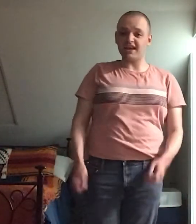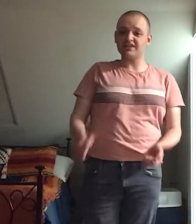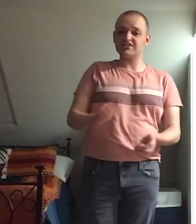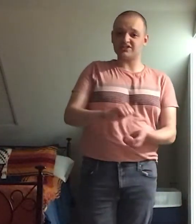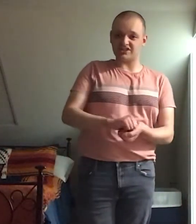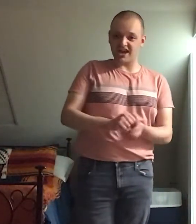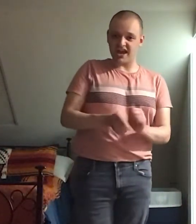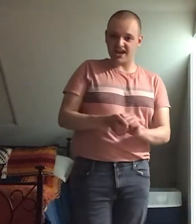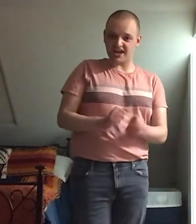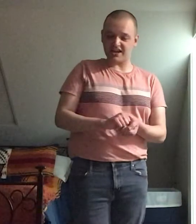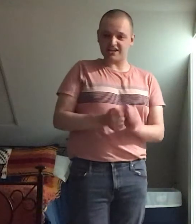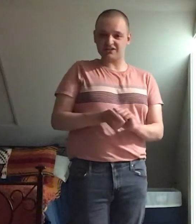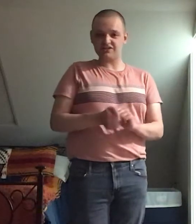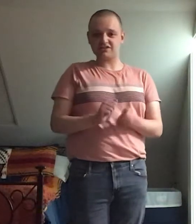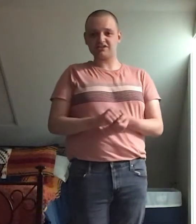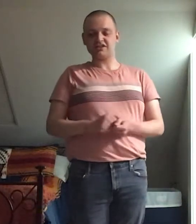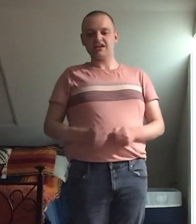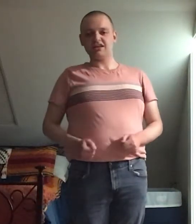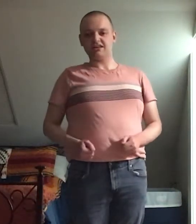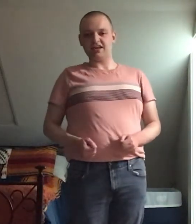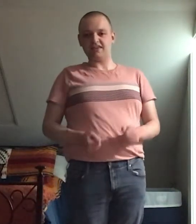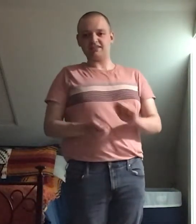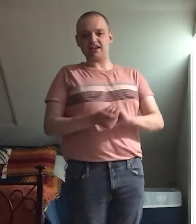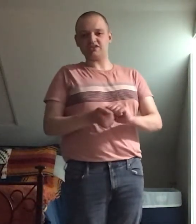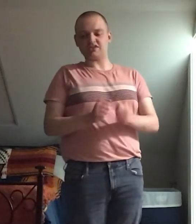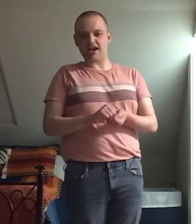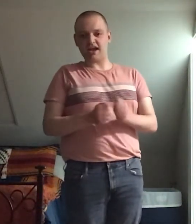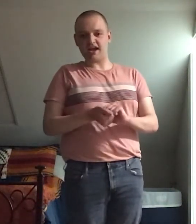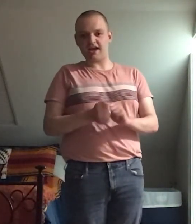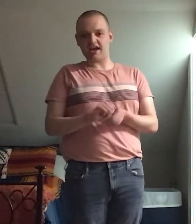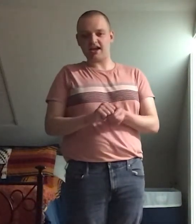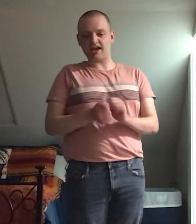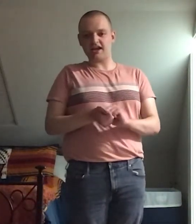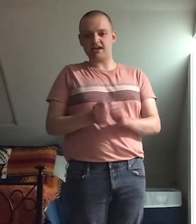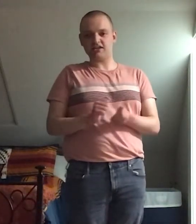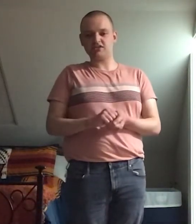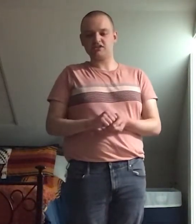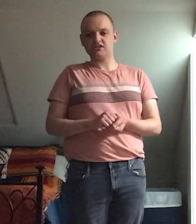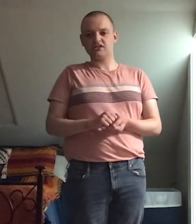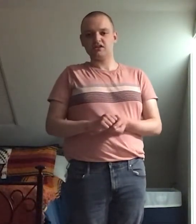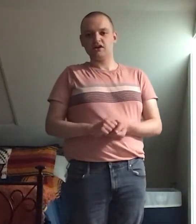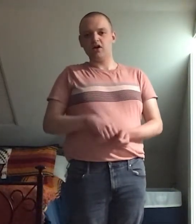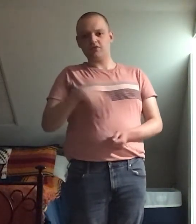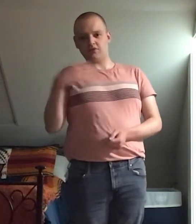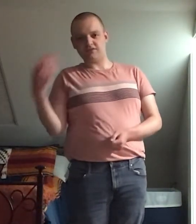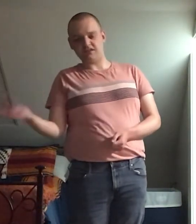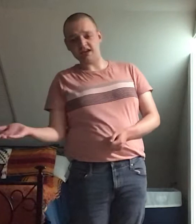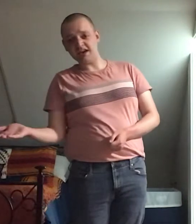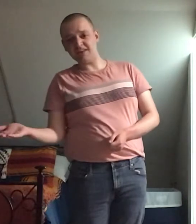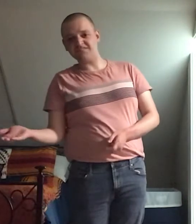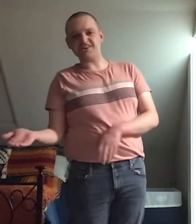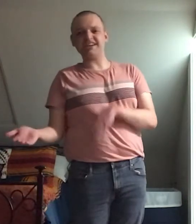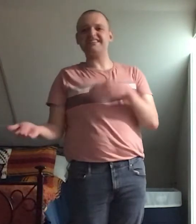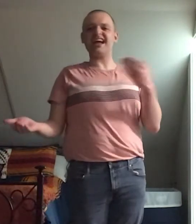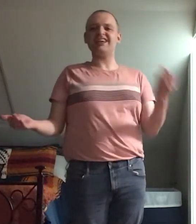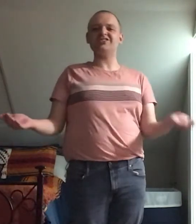Things change, yes they change, though different and